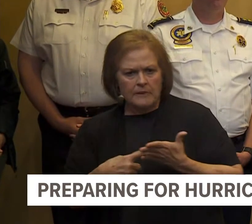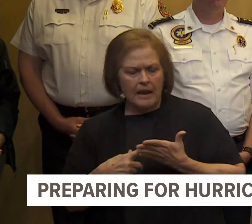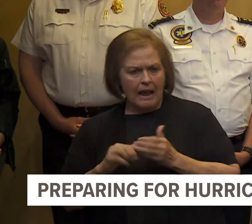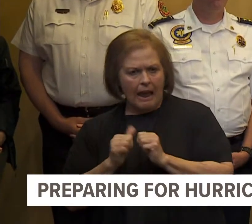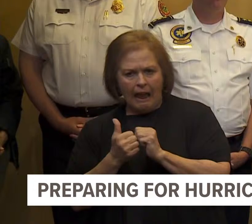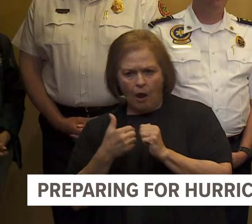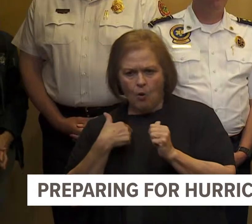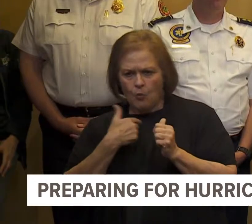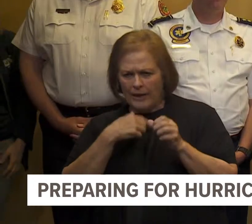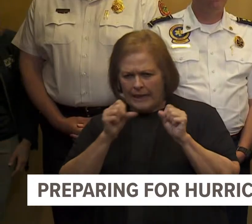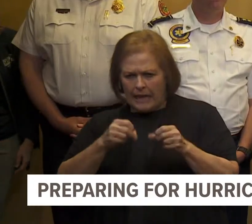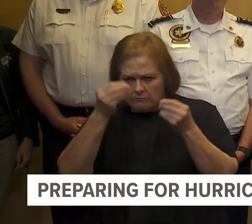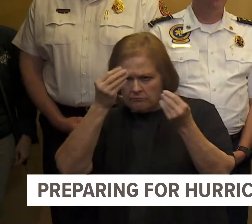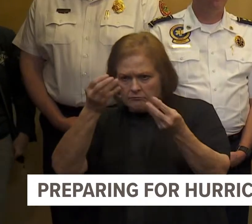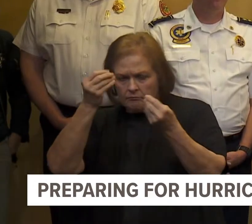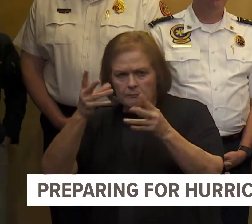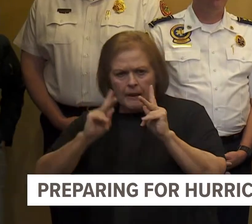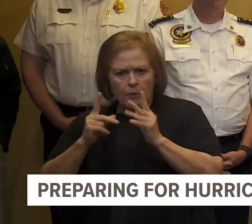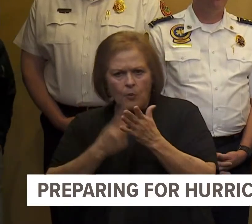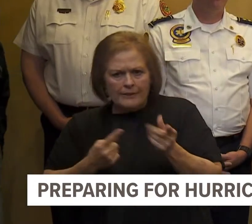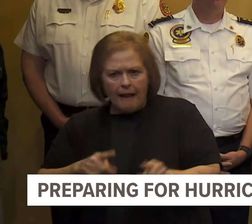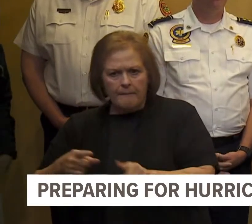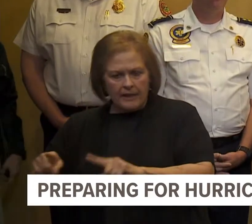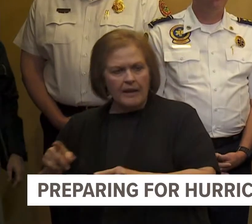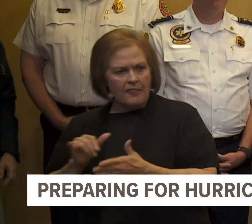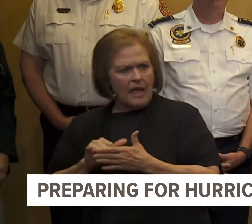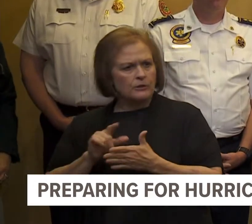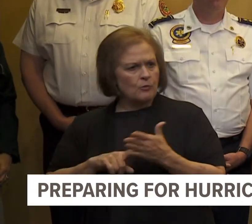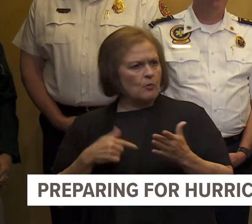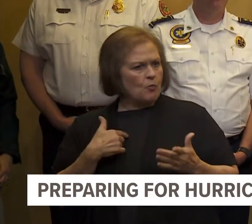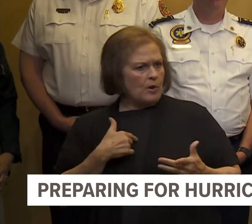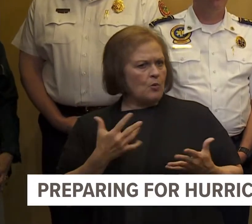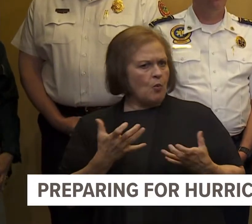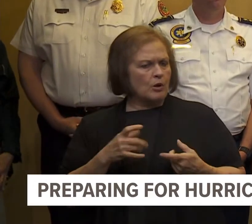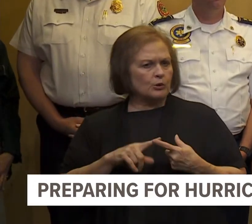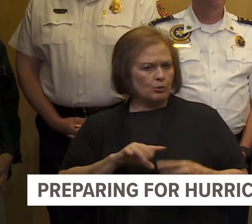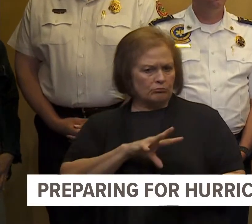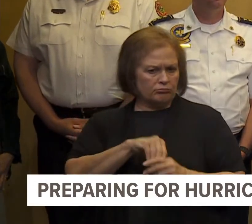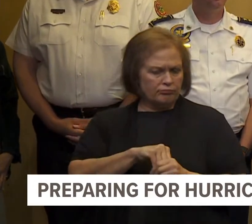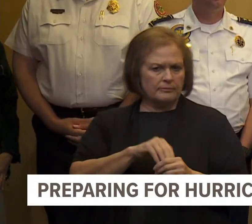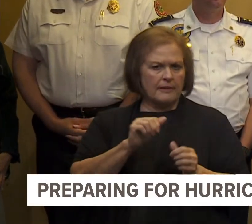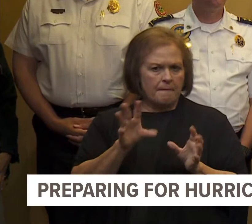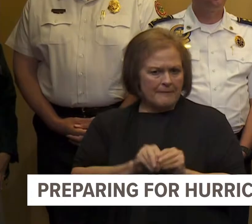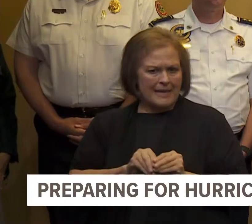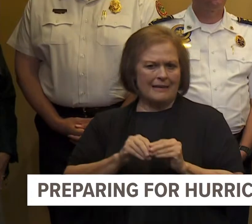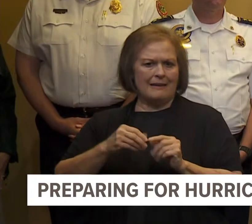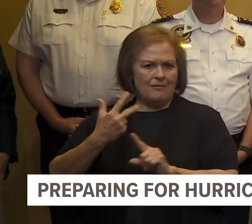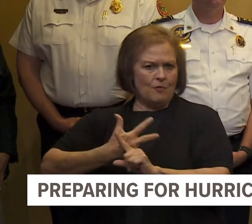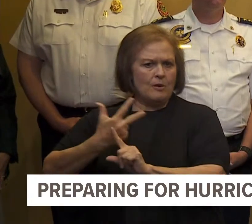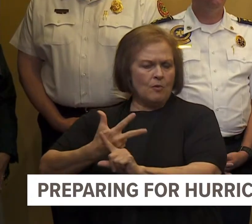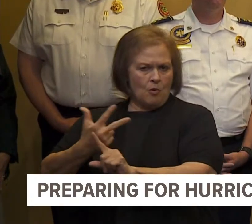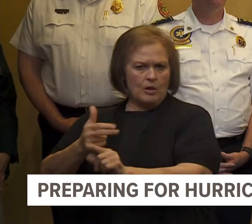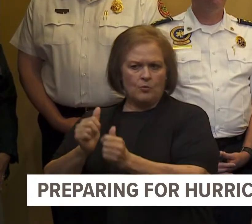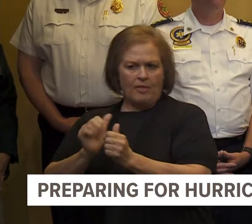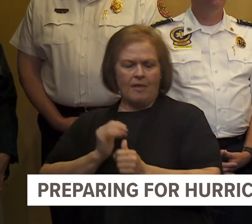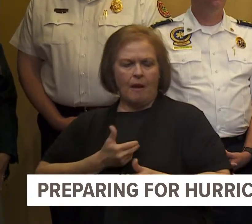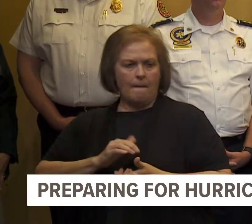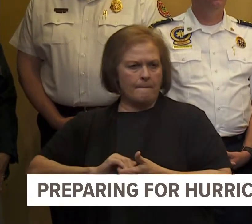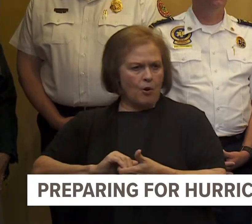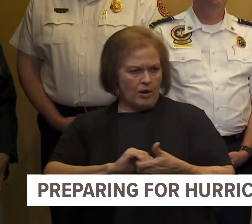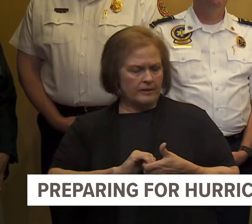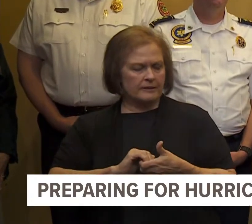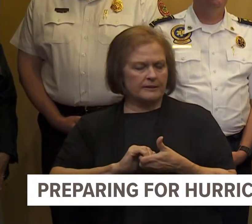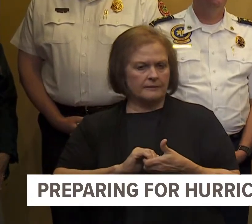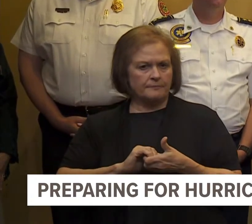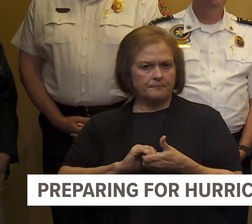we alert the public and message the public. And I think that's something we want to build into doing a quarterly meeting with our media partners in